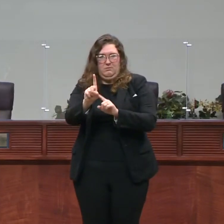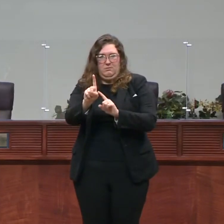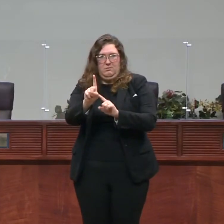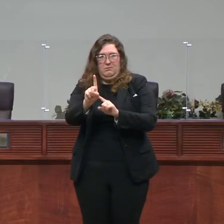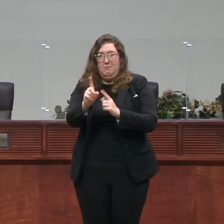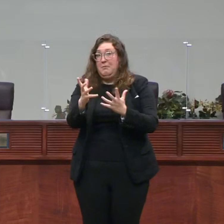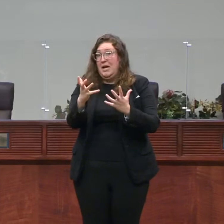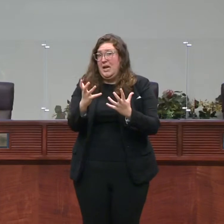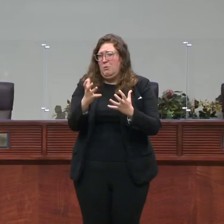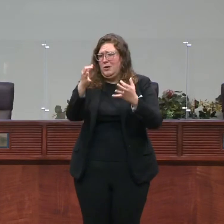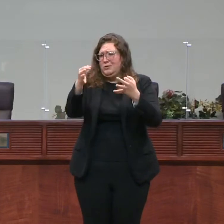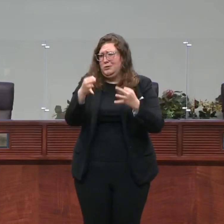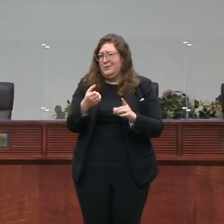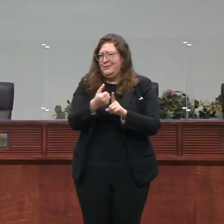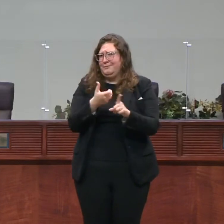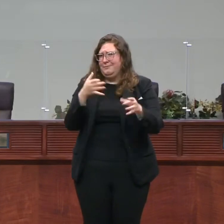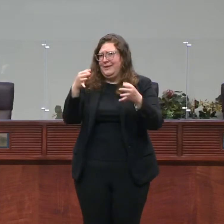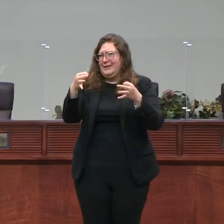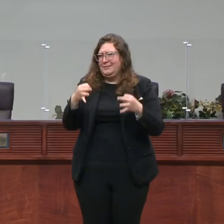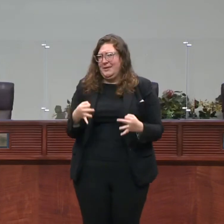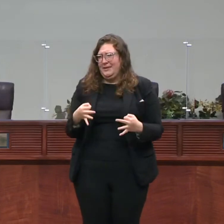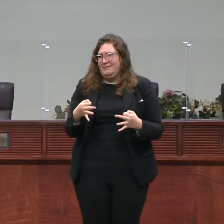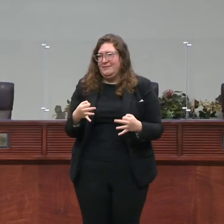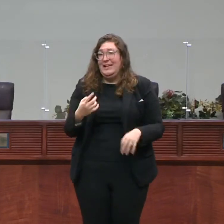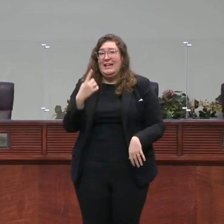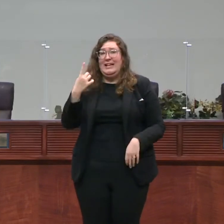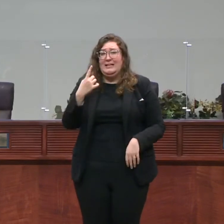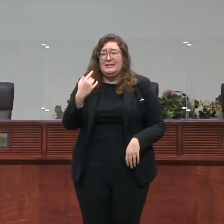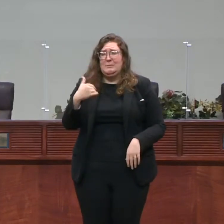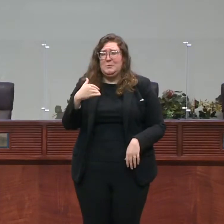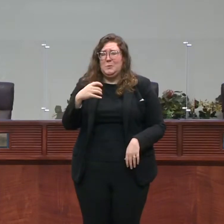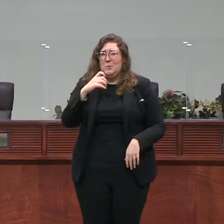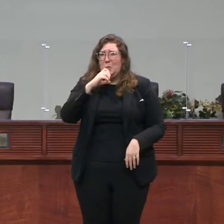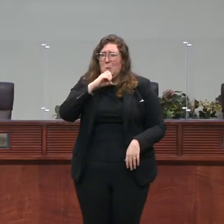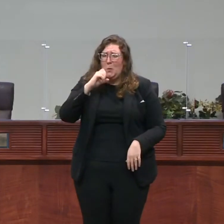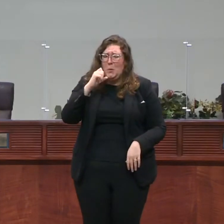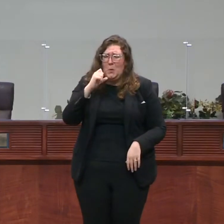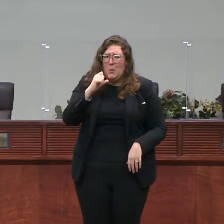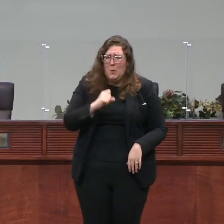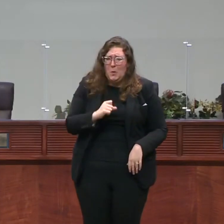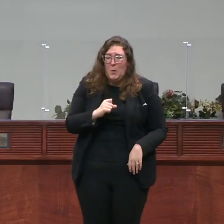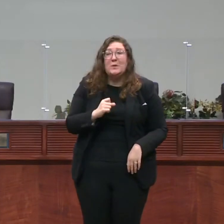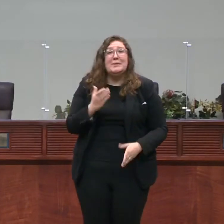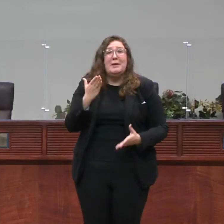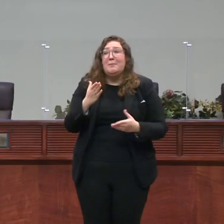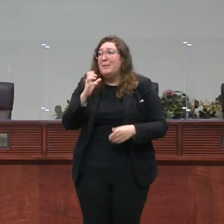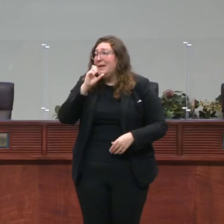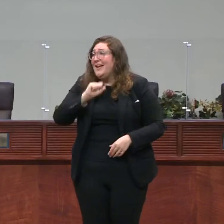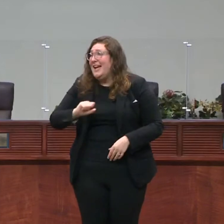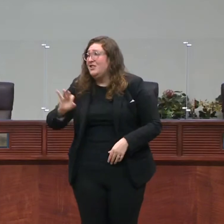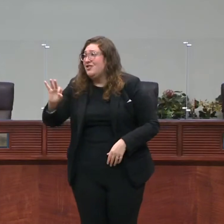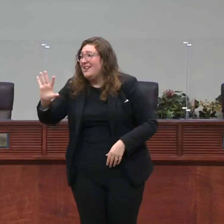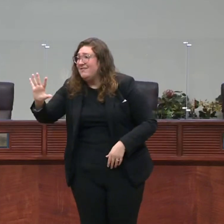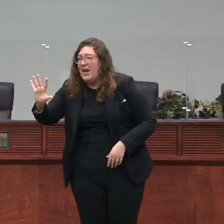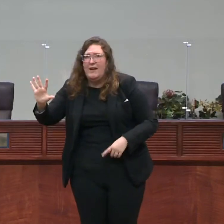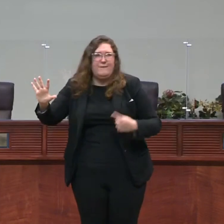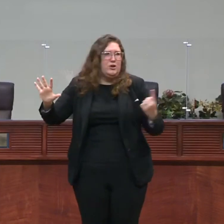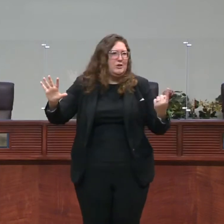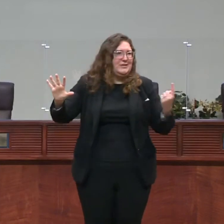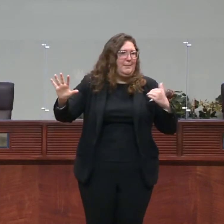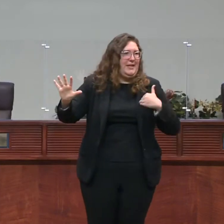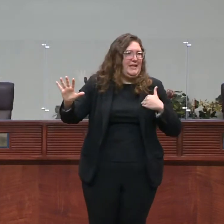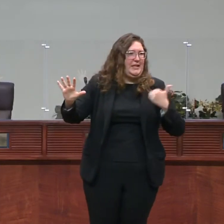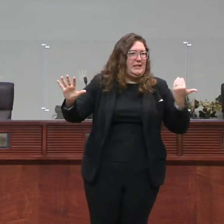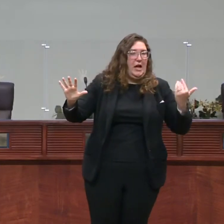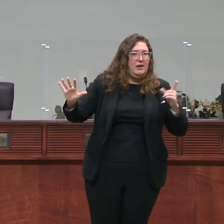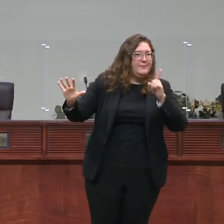people understand, if someone really old died, 95, or someone really young die, and I don't want to give